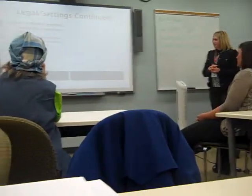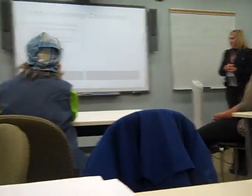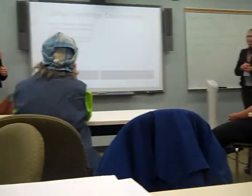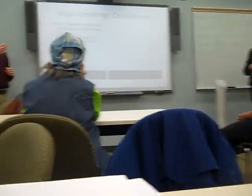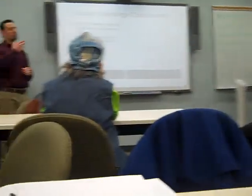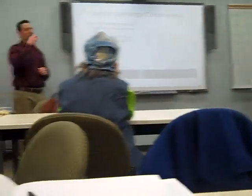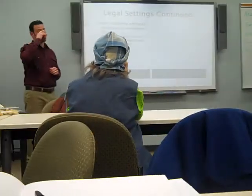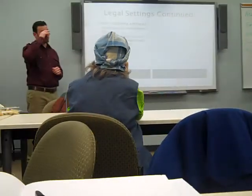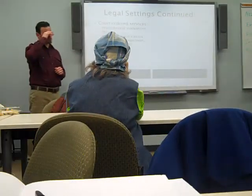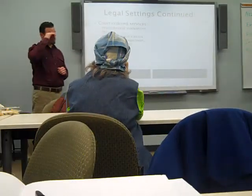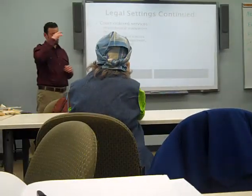So the lawyer,